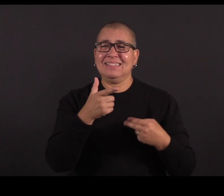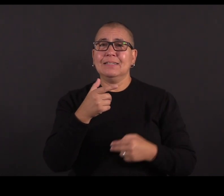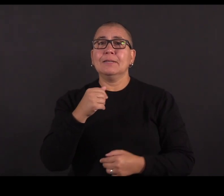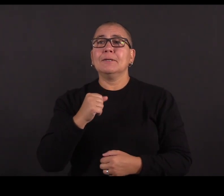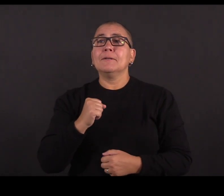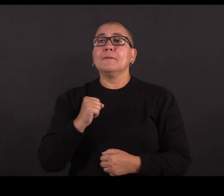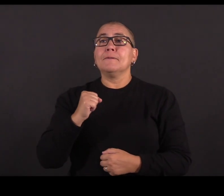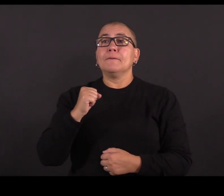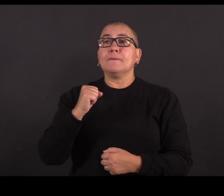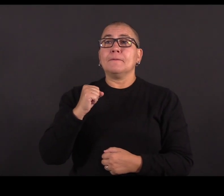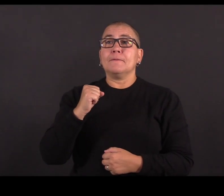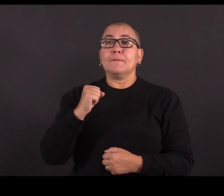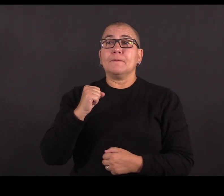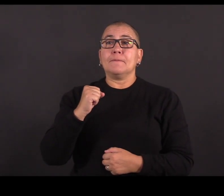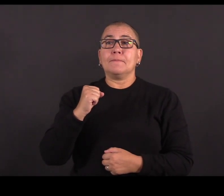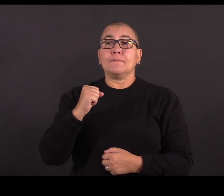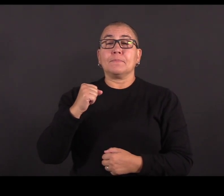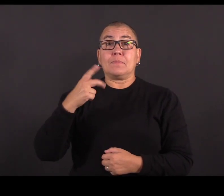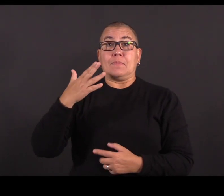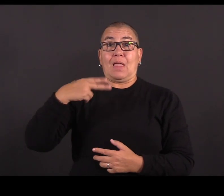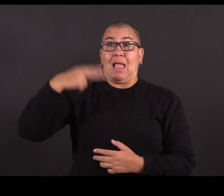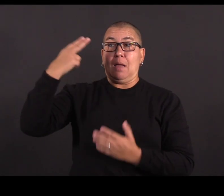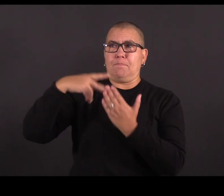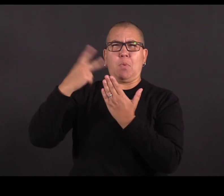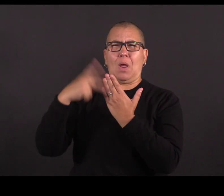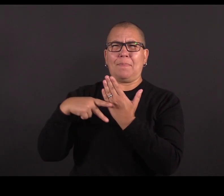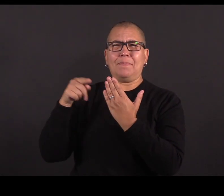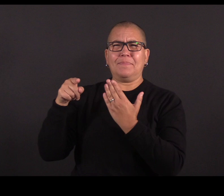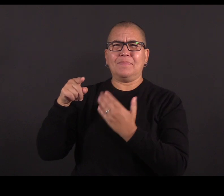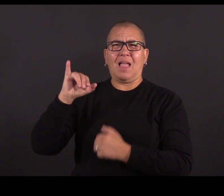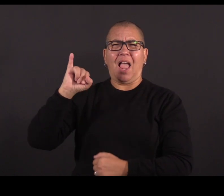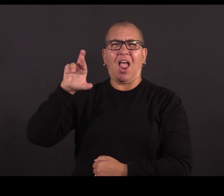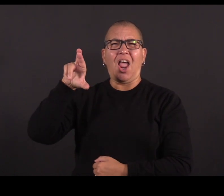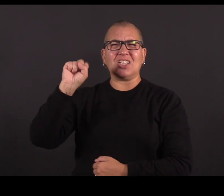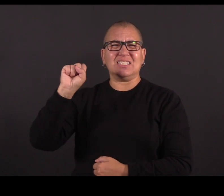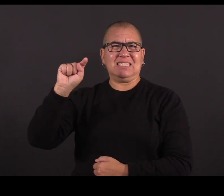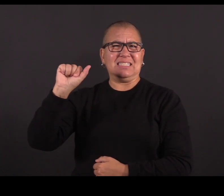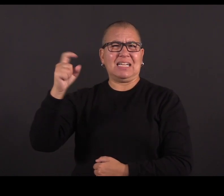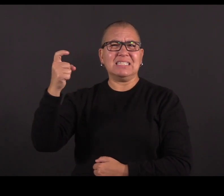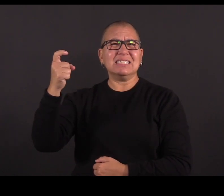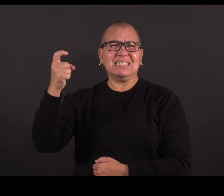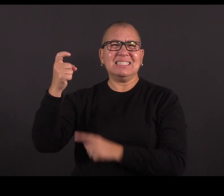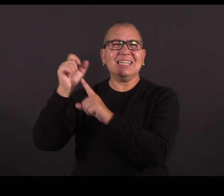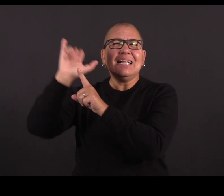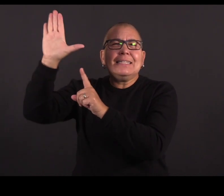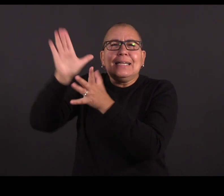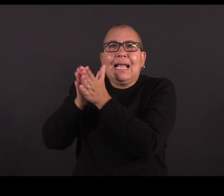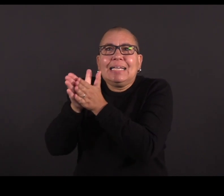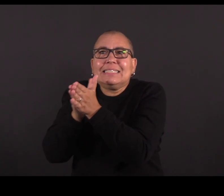program, but rather an IRS tax incentive program.